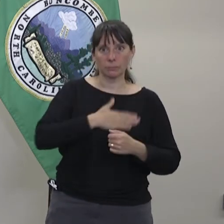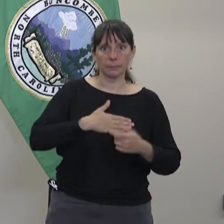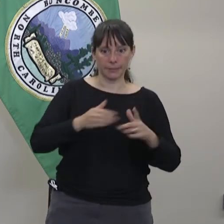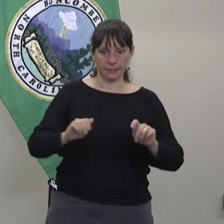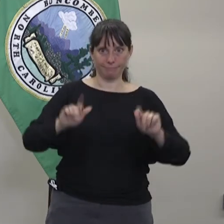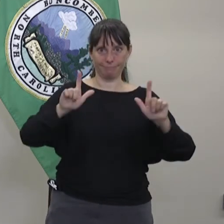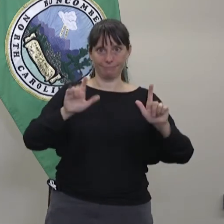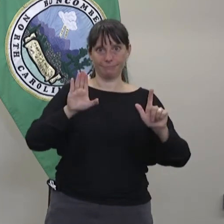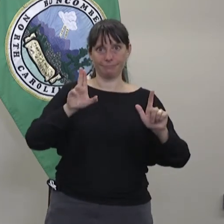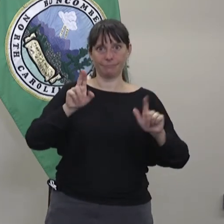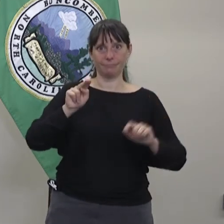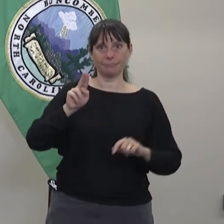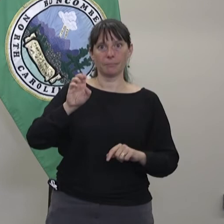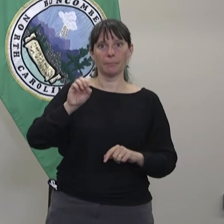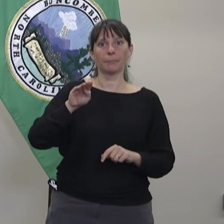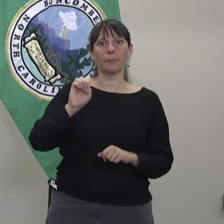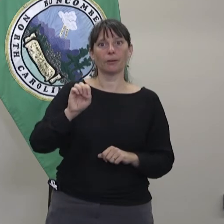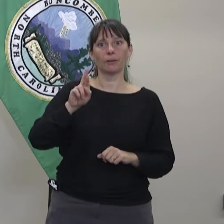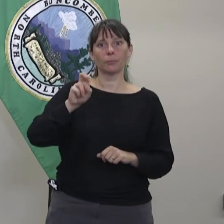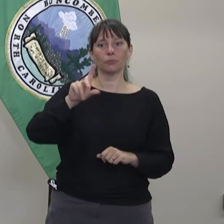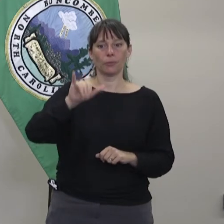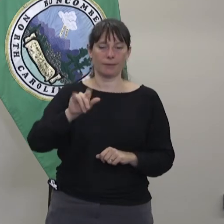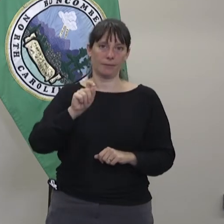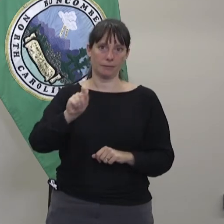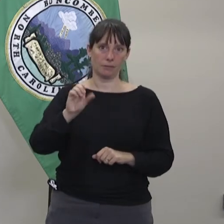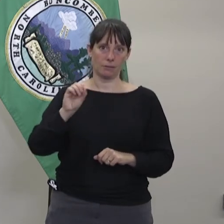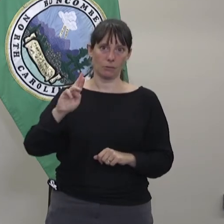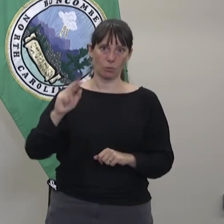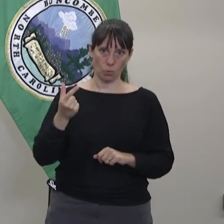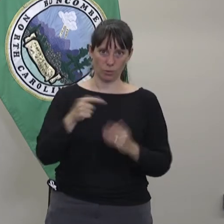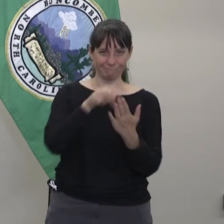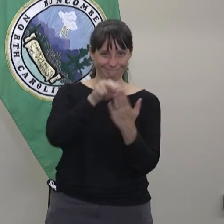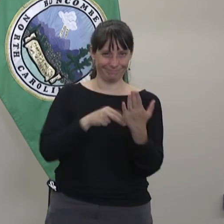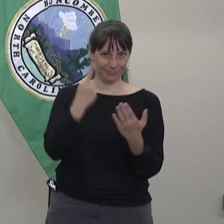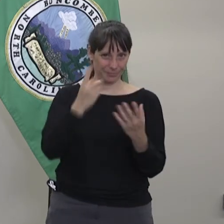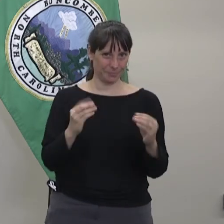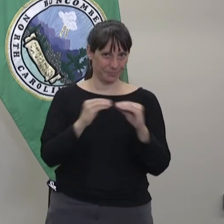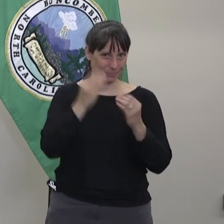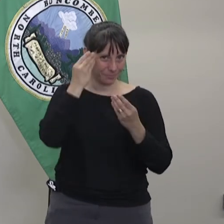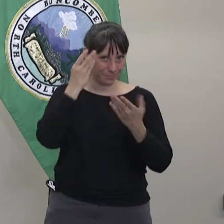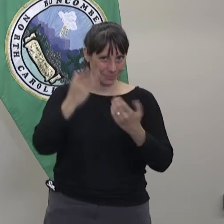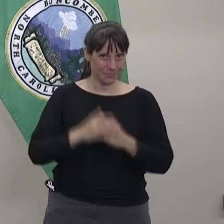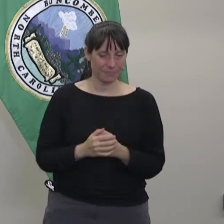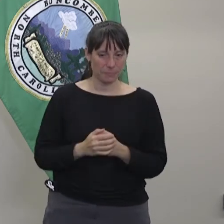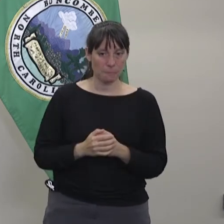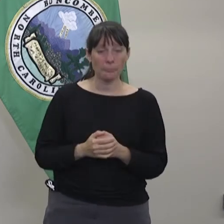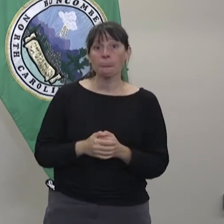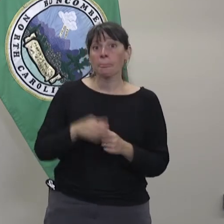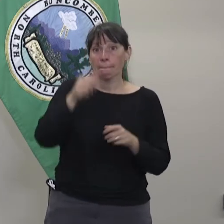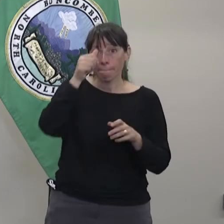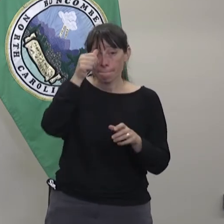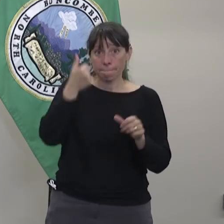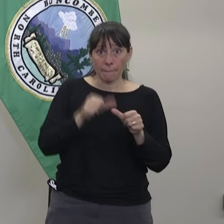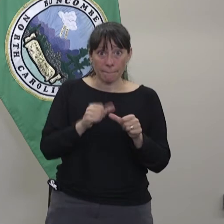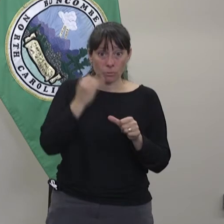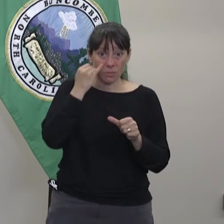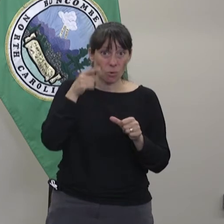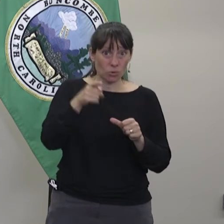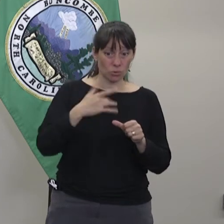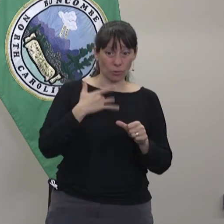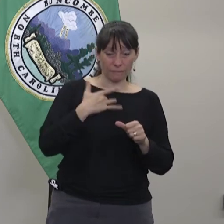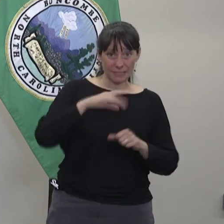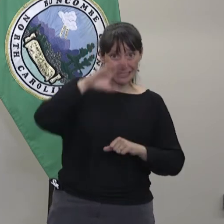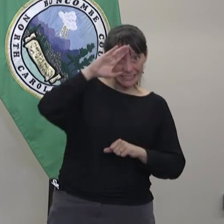And just as a reminder, if you are getting tested because you are symptomatic or have been exposed to a known positive case, then you should isolate after